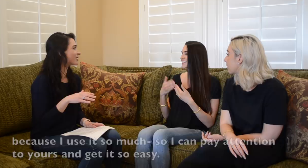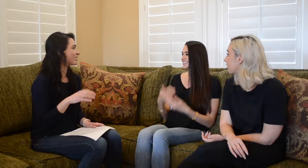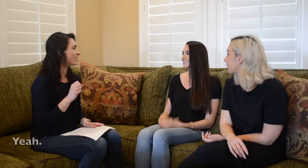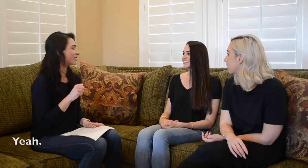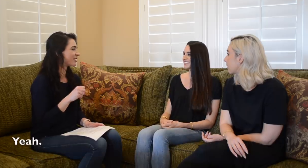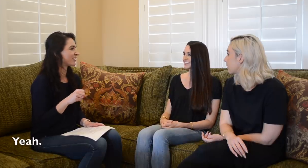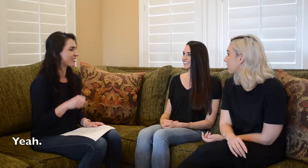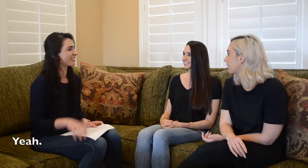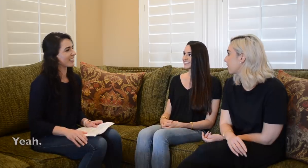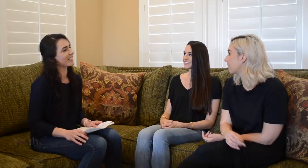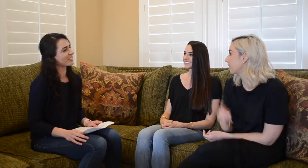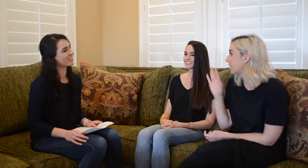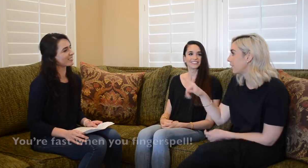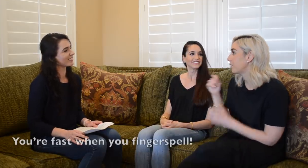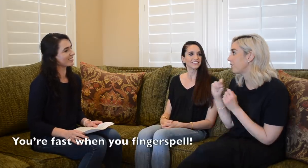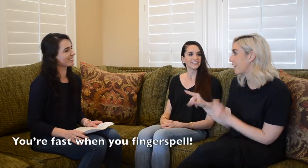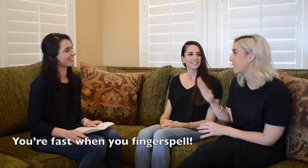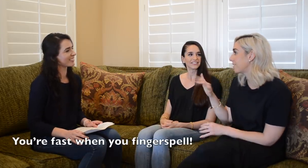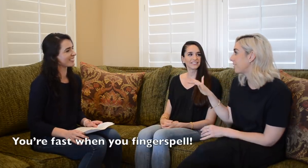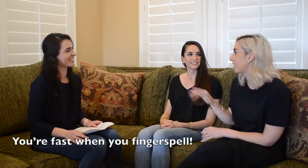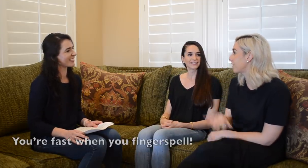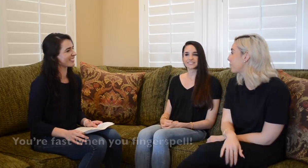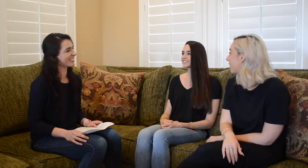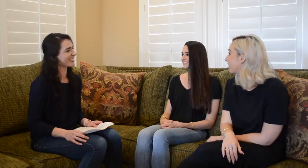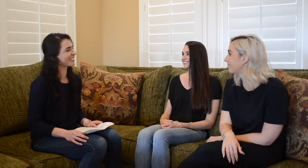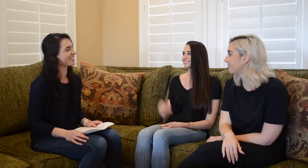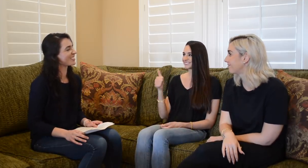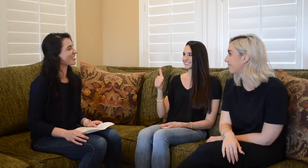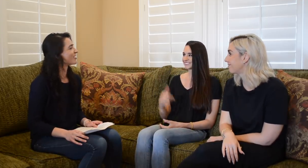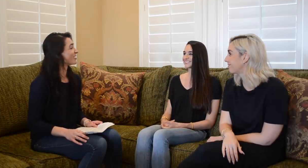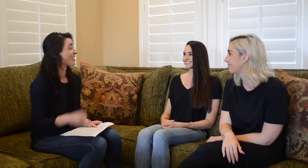easy. You're fast when you fingerspell.